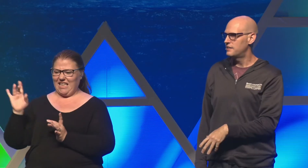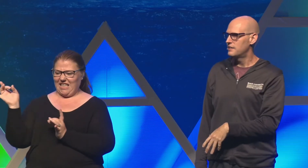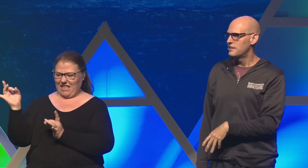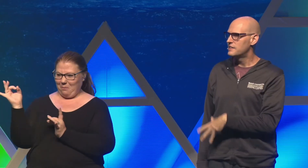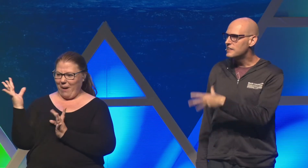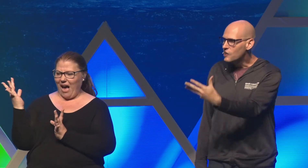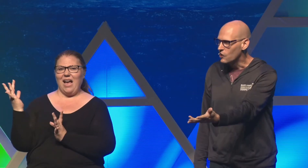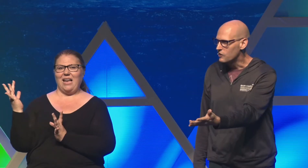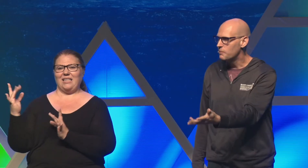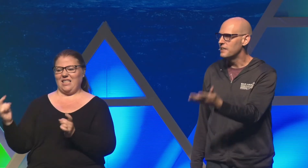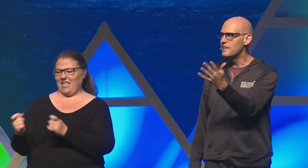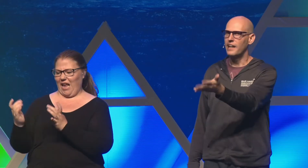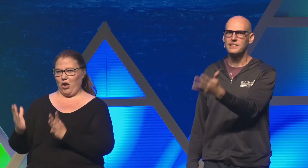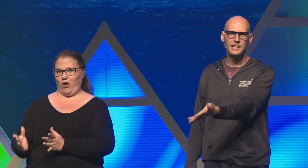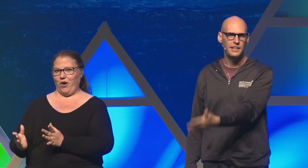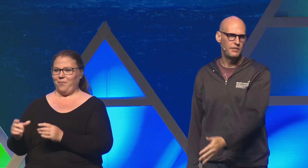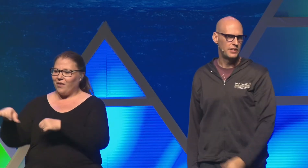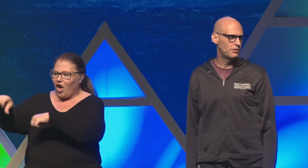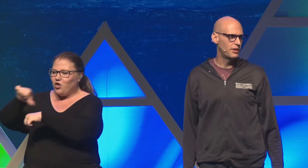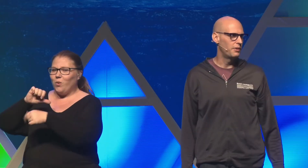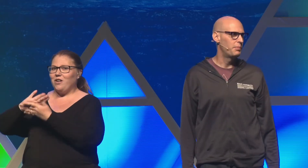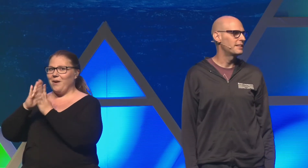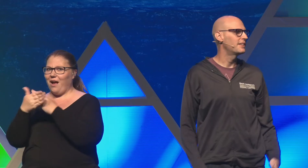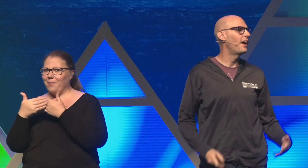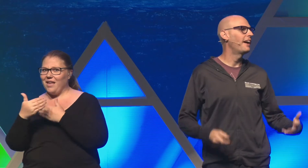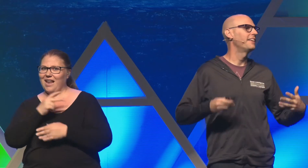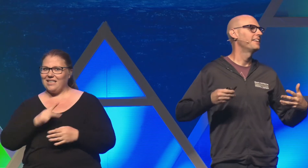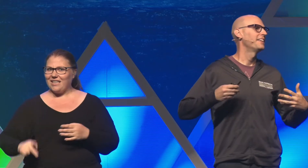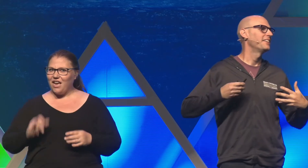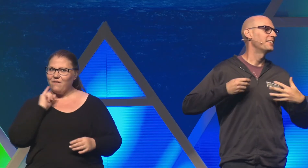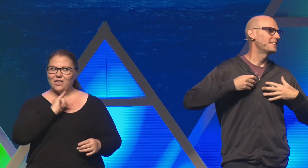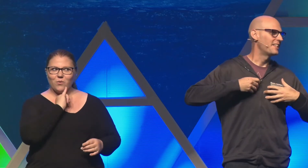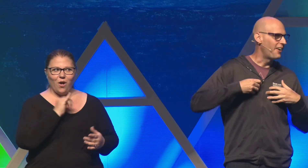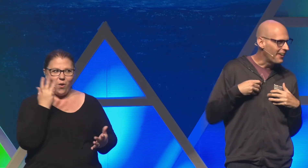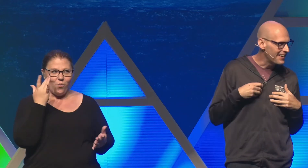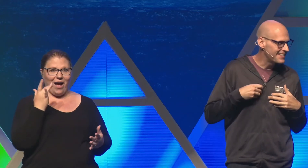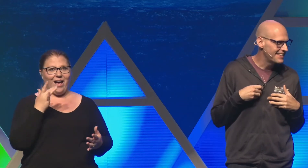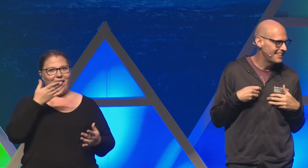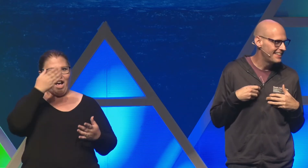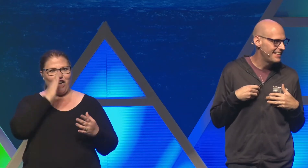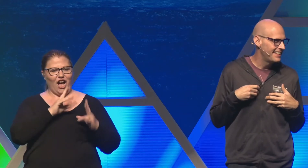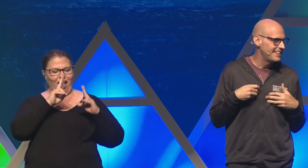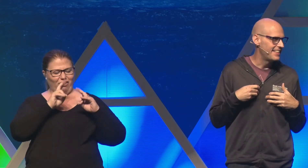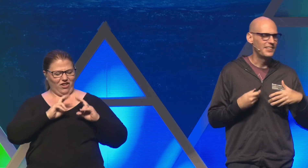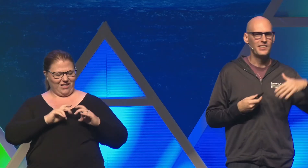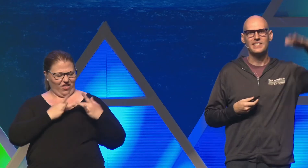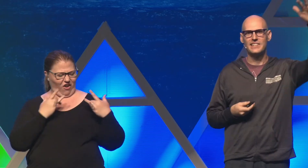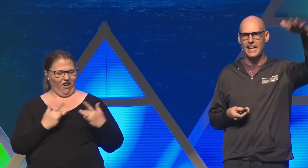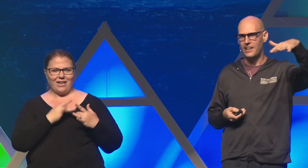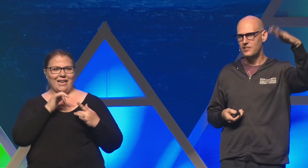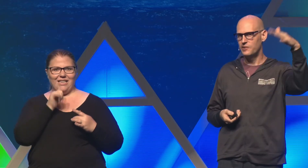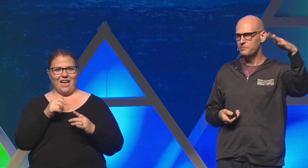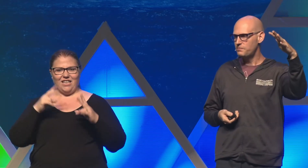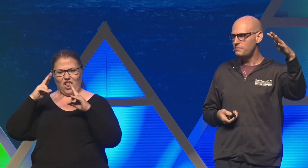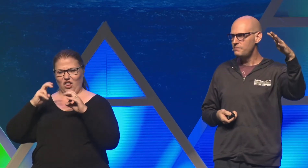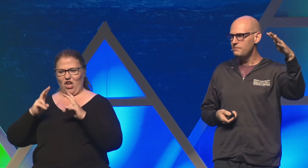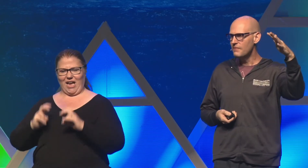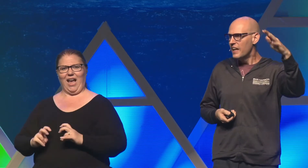despised sinner to be the next king of Israel, because God looks at the heart, doesn't look at the